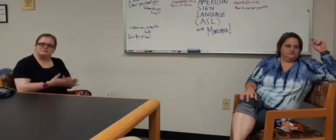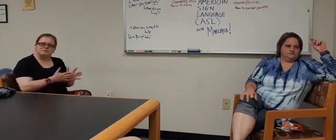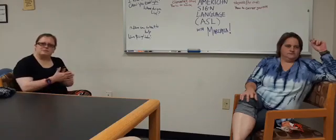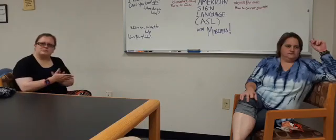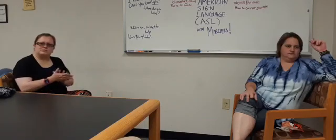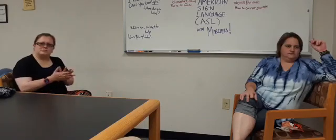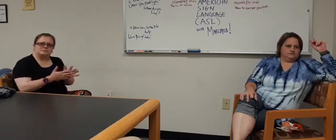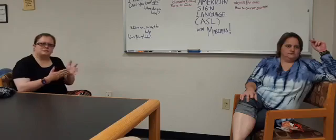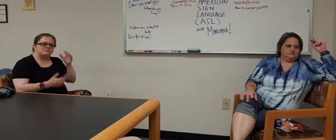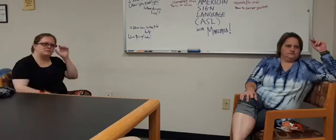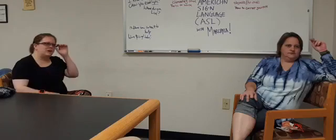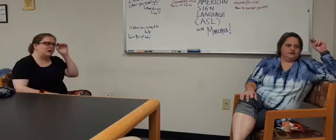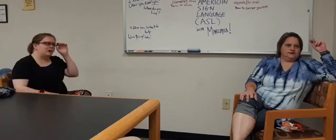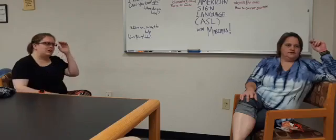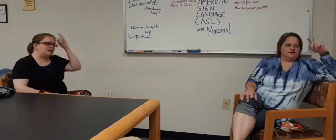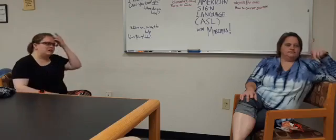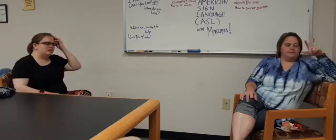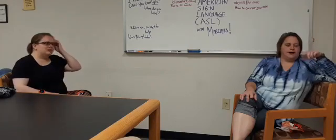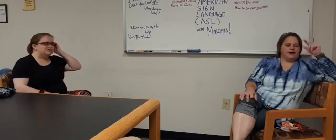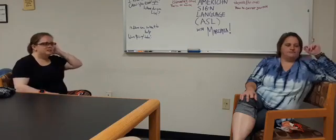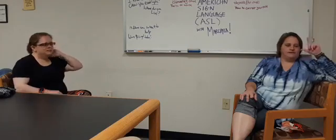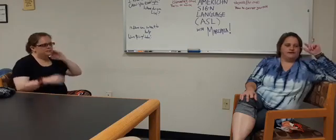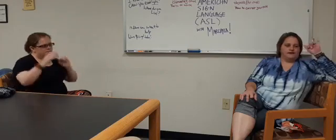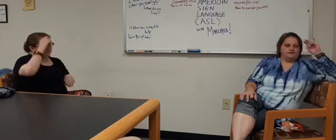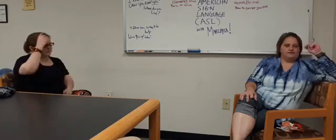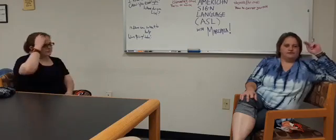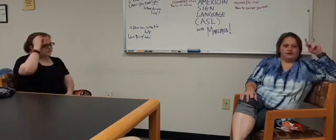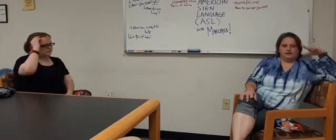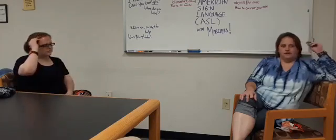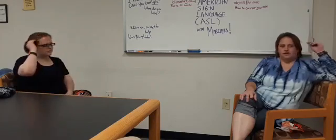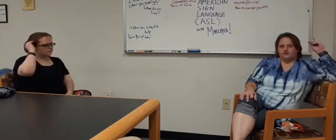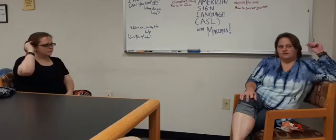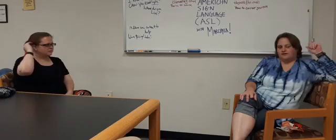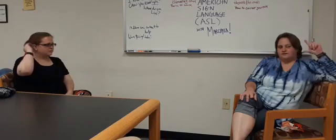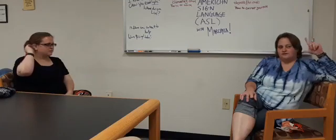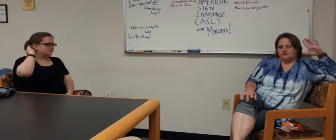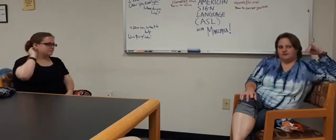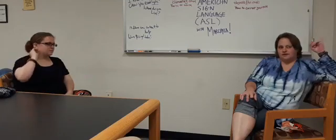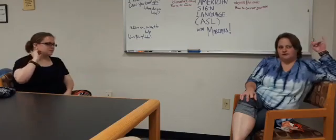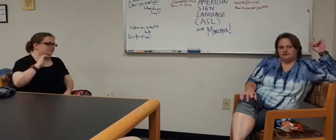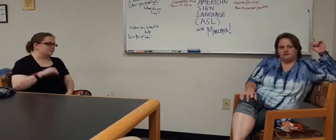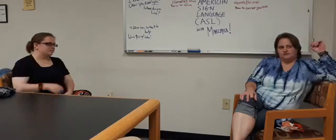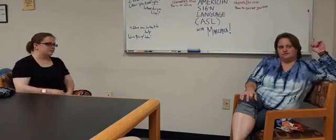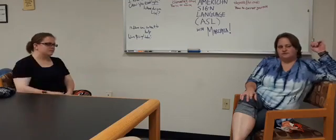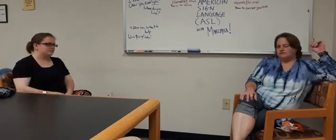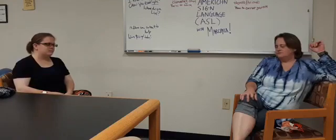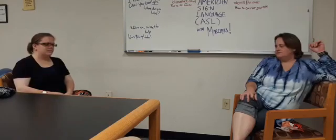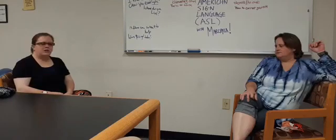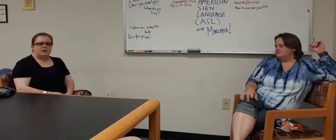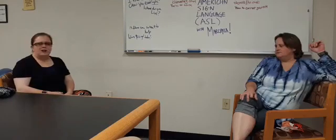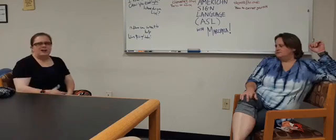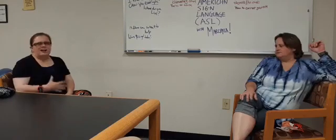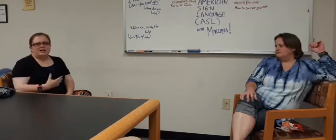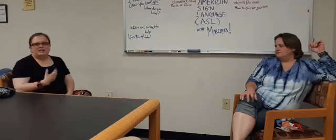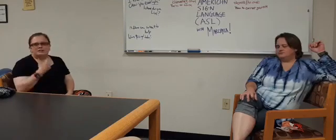that. But I have a link to learn ASL online. Okay. Maybe